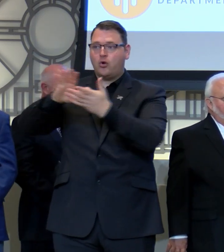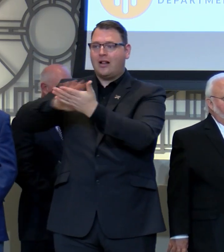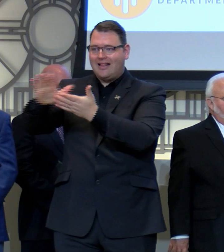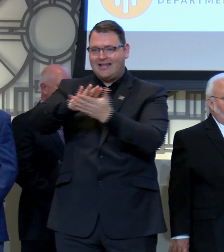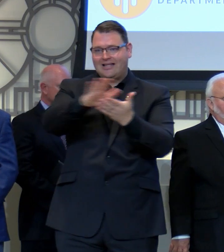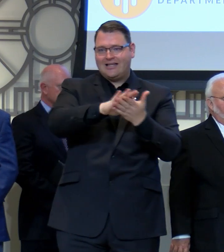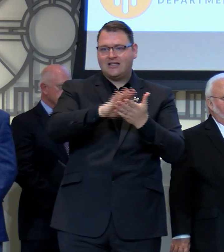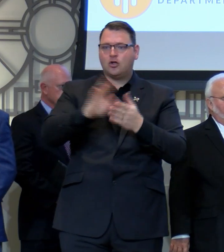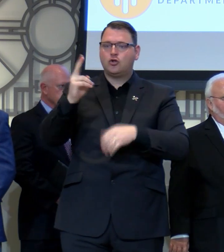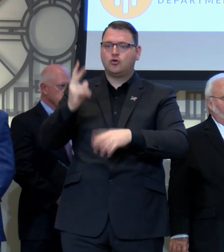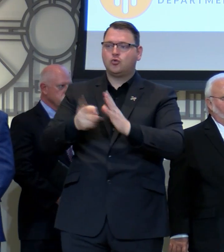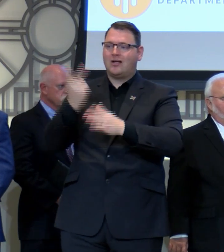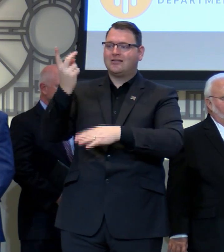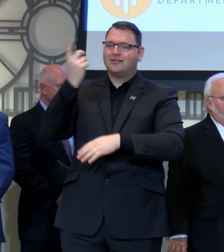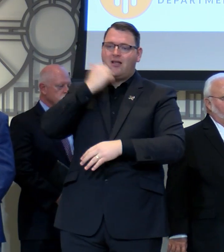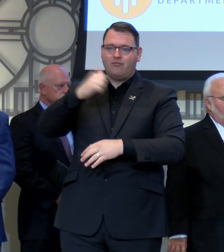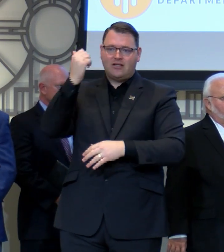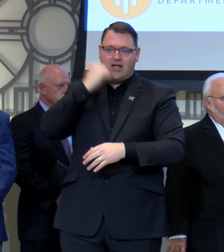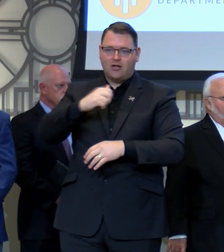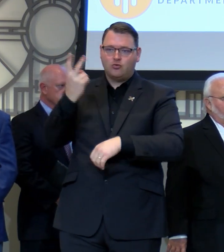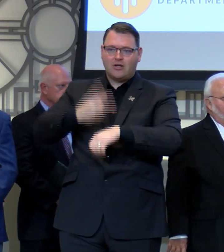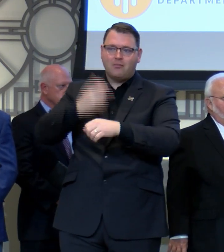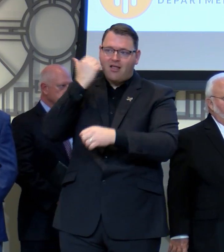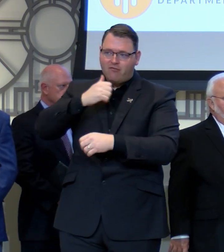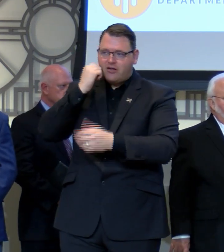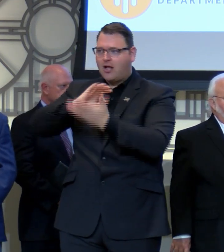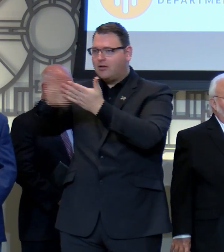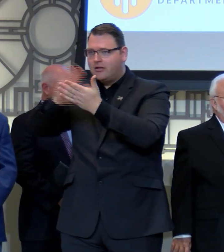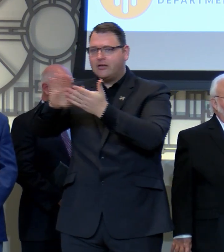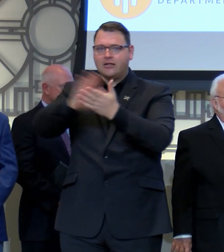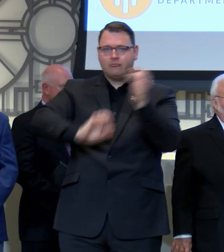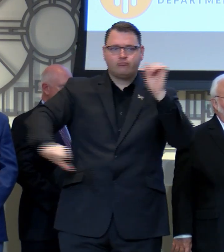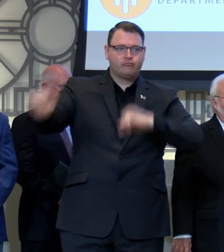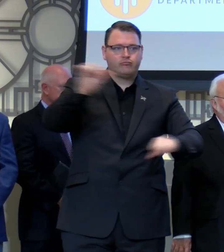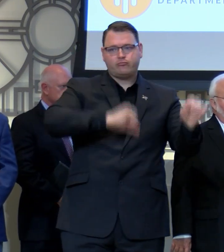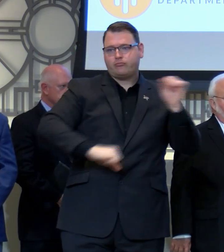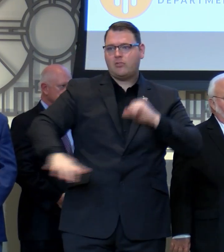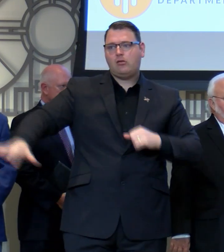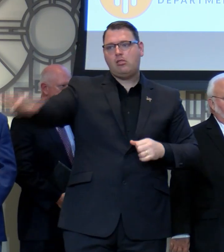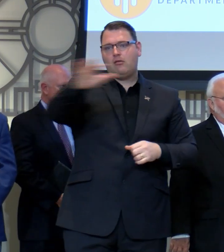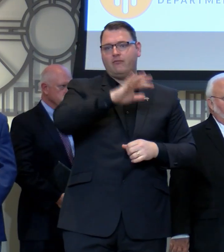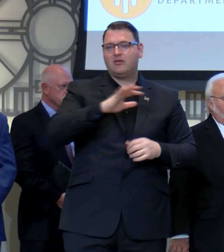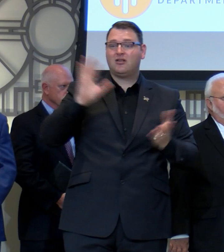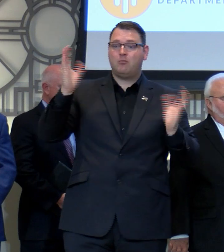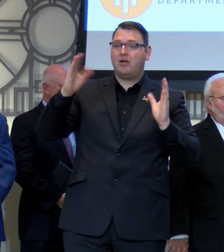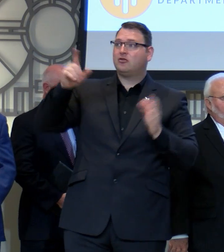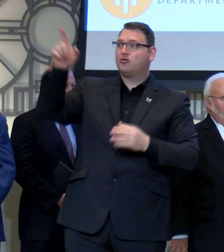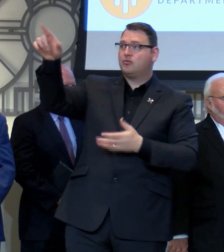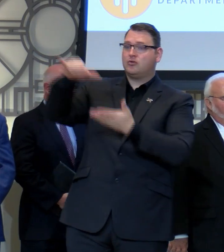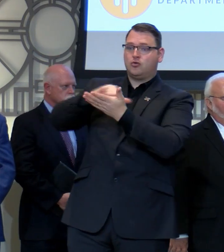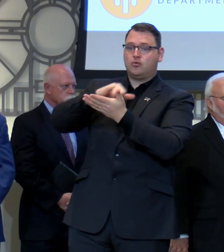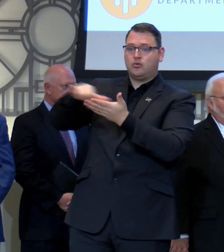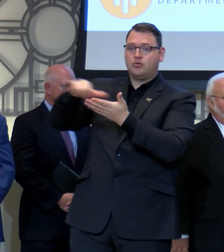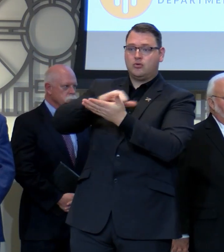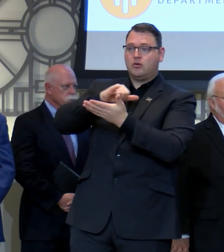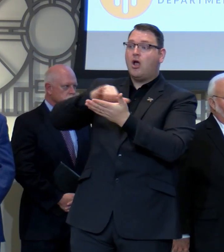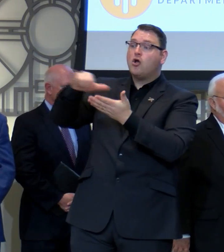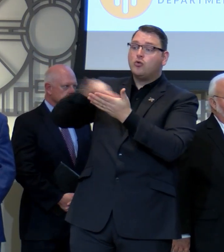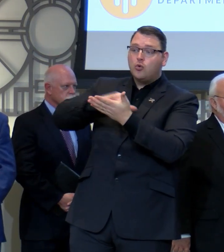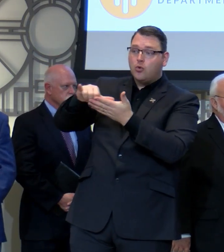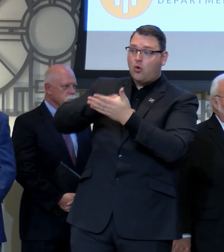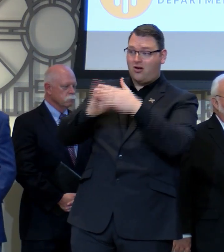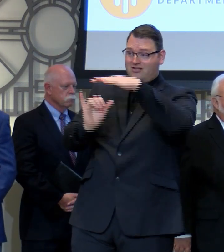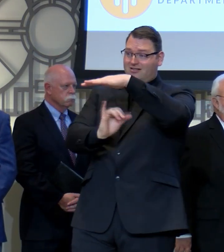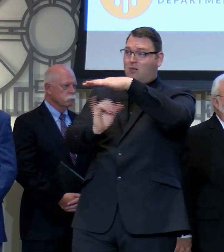day throughout the entire store. If you compare that with New York City, they're sanitizing the subways once every 3 days. So we